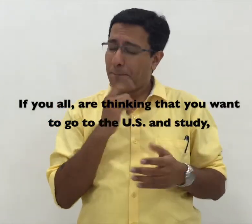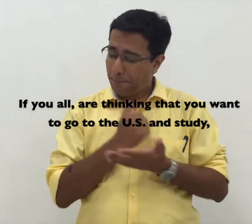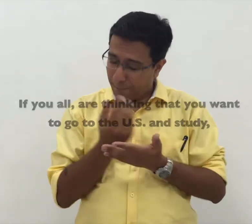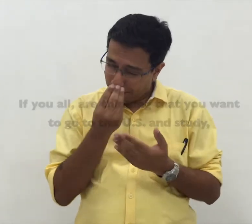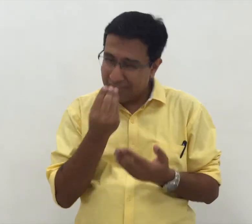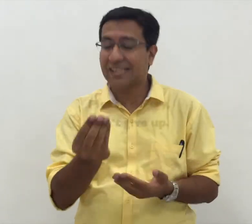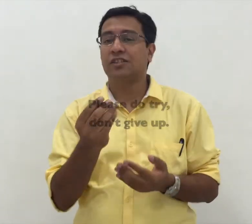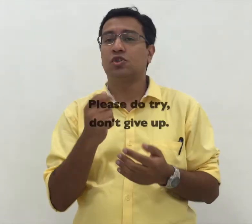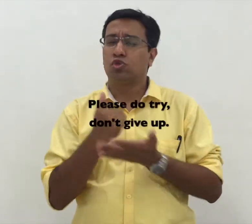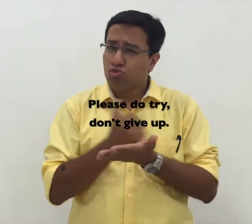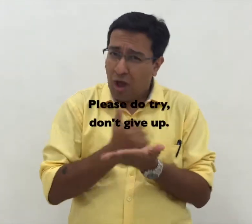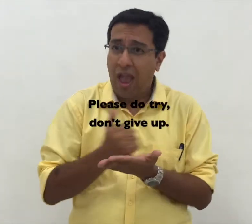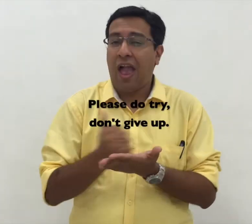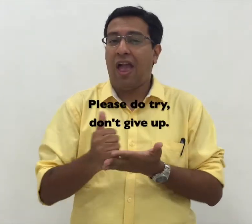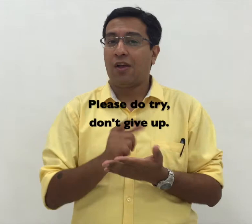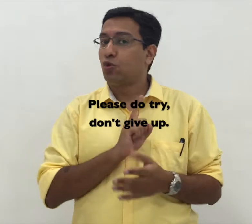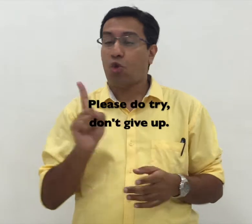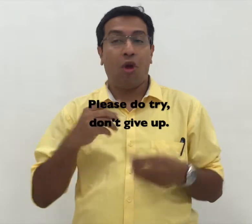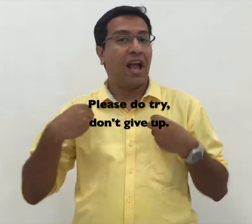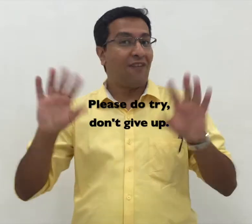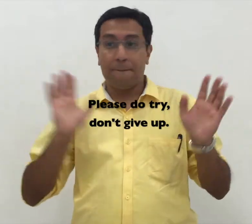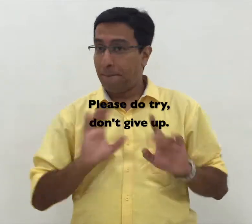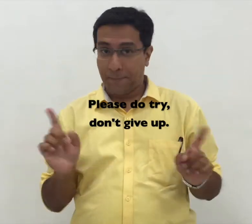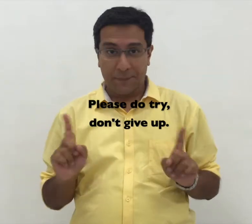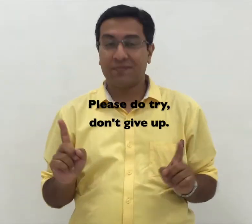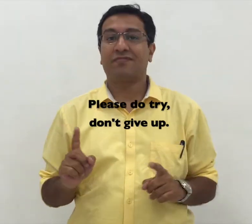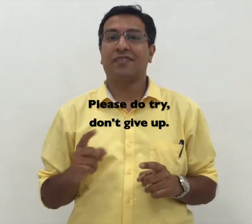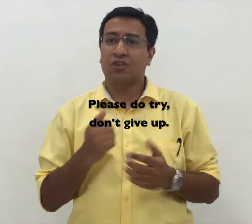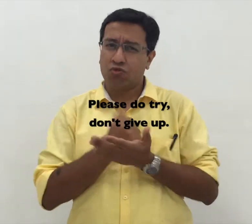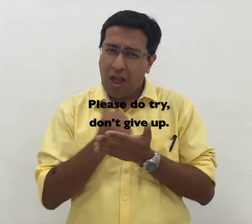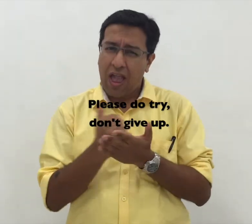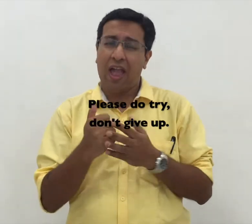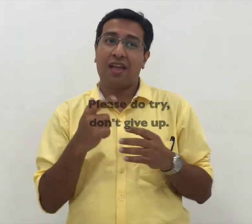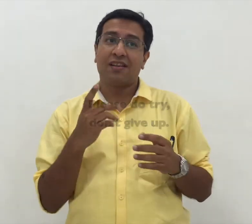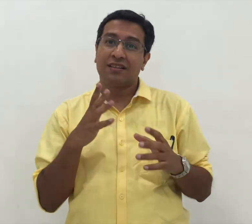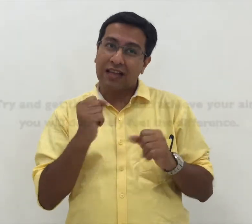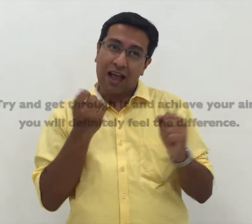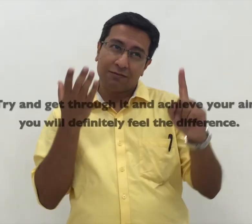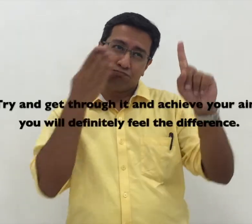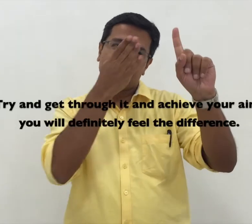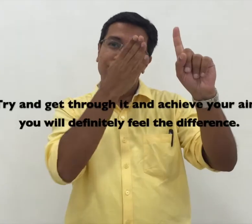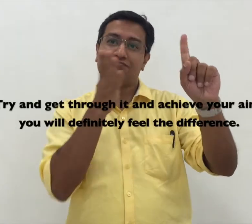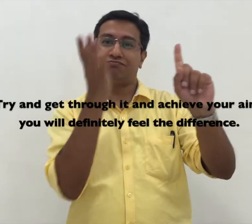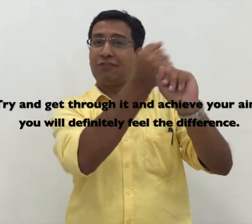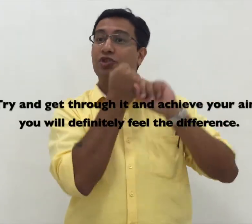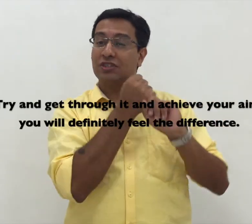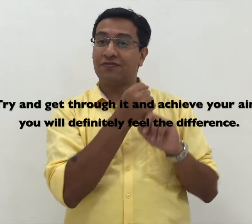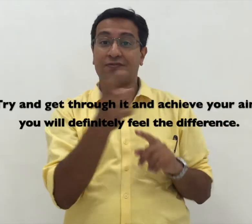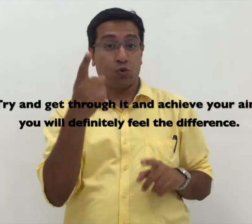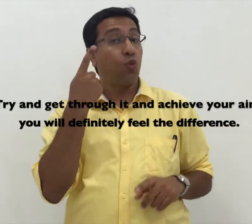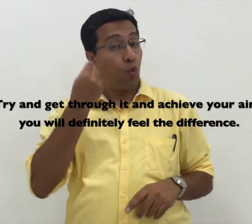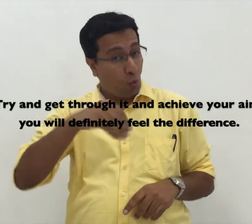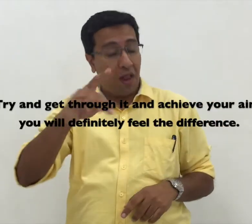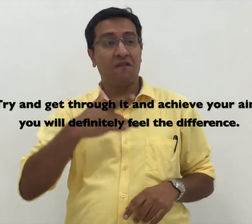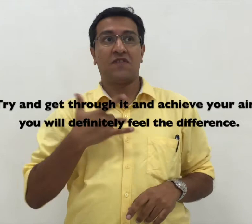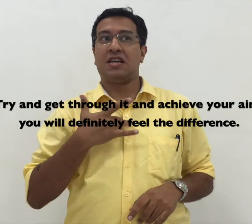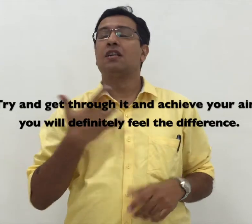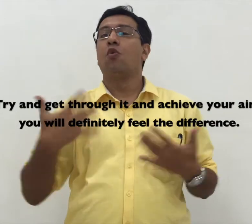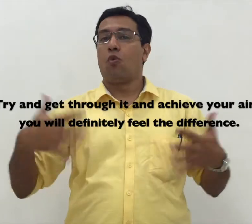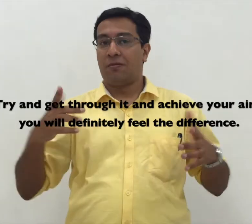study, please do try. Don't give up. Try and get through it and achieve your aim. You will